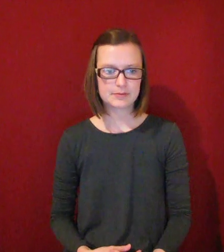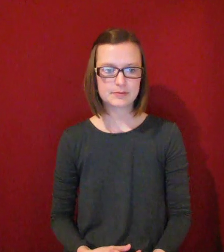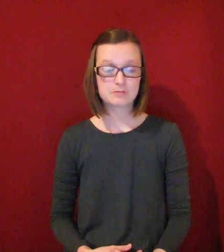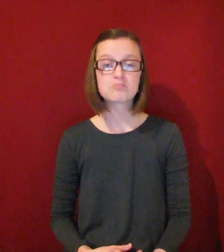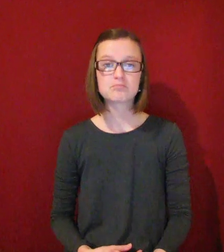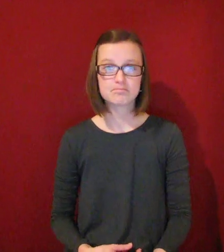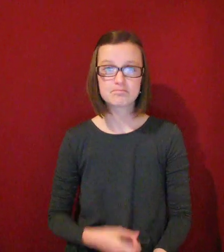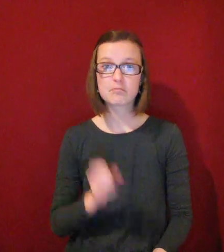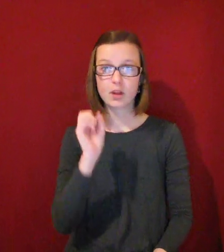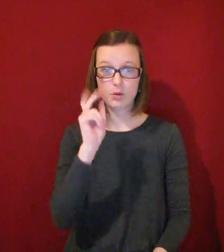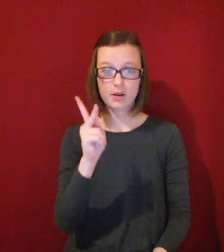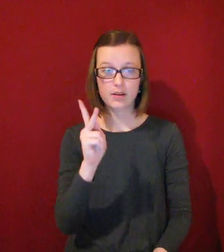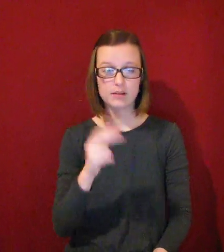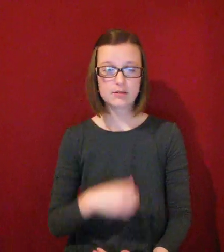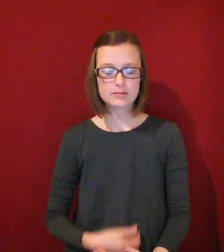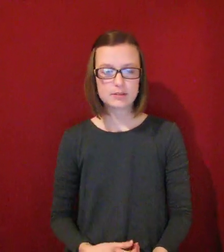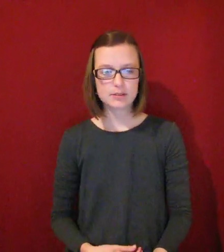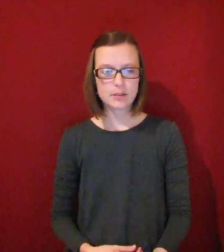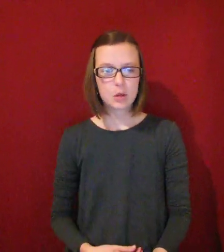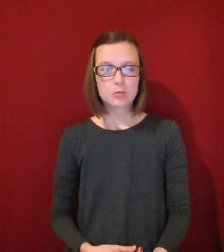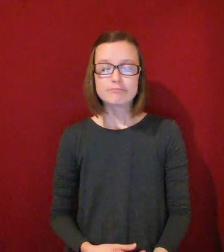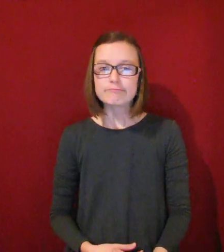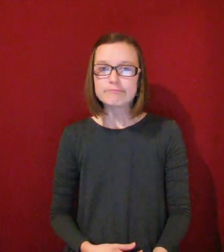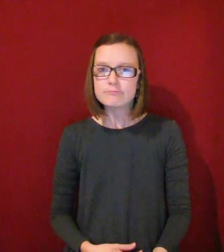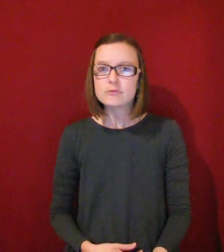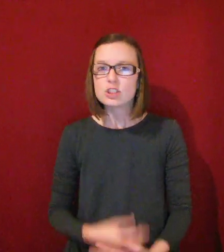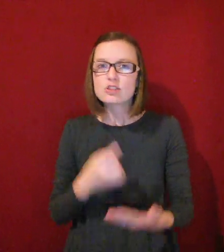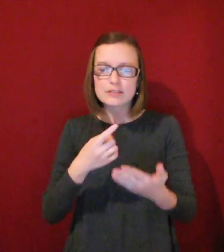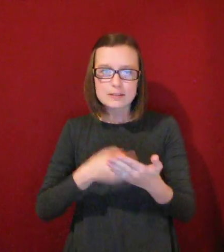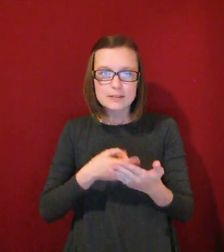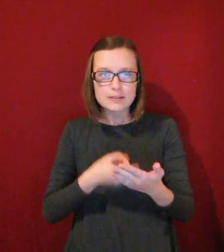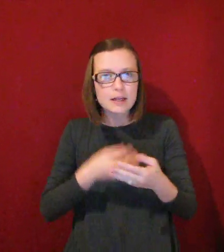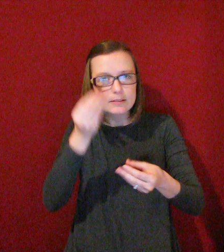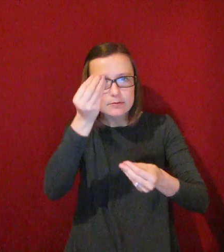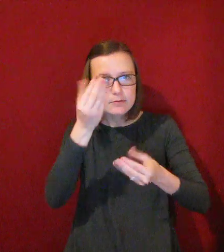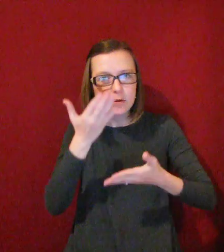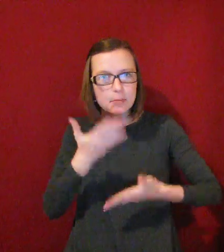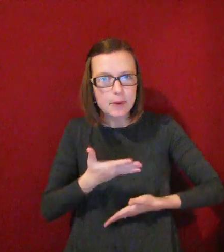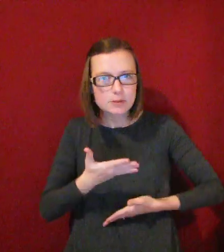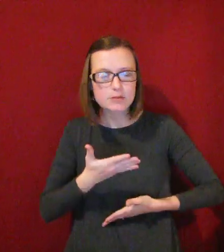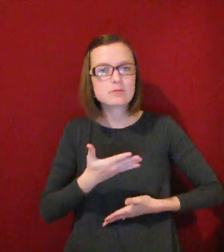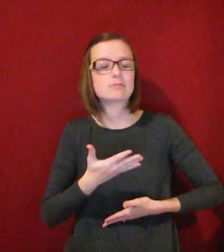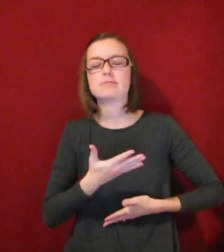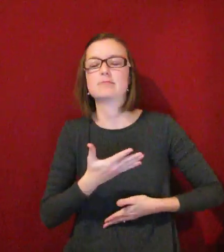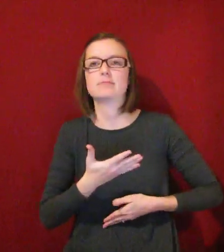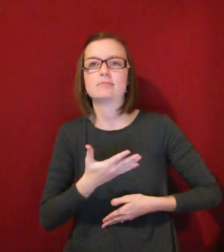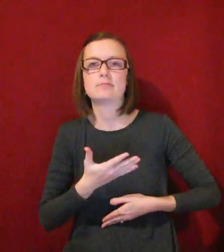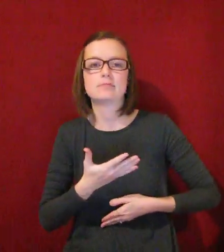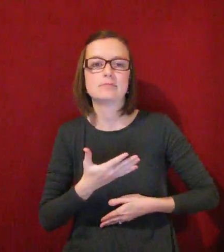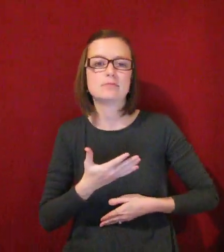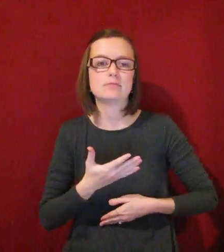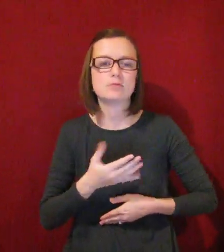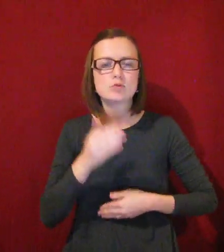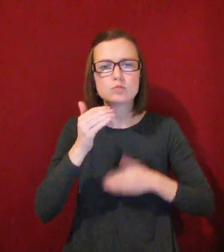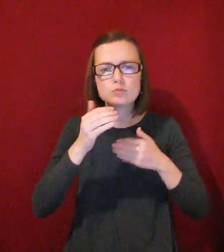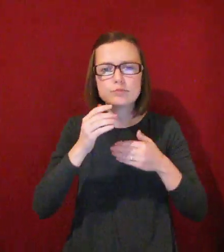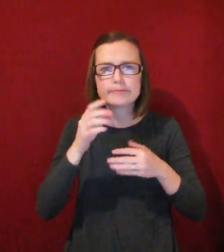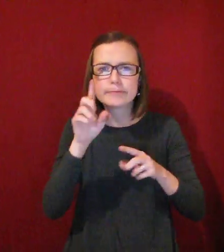Okay, but let me just get some information from you to start off, and we'll get the process of answering some questions